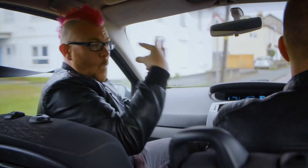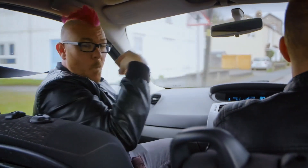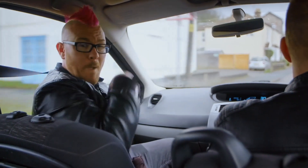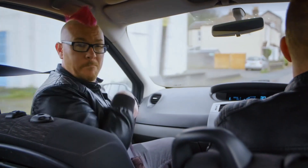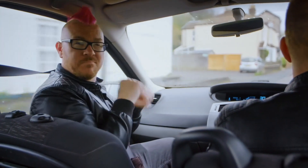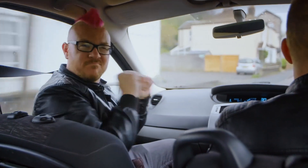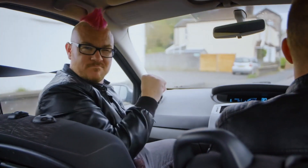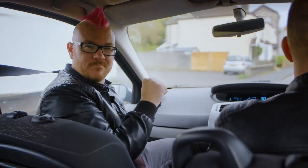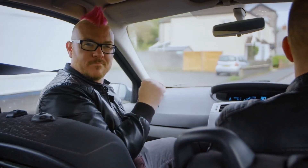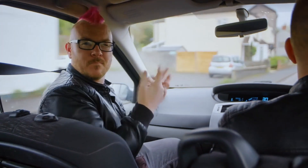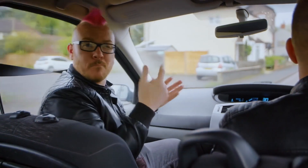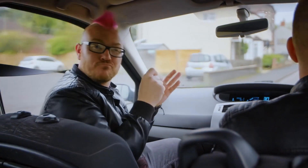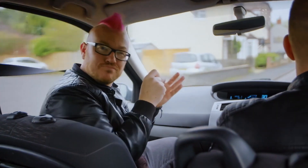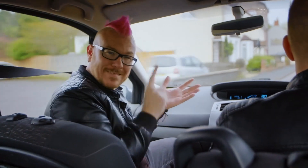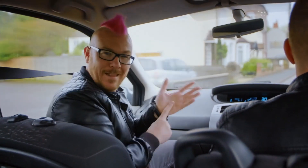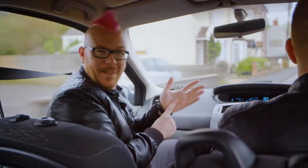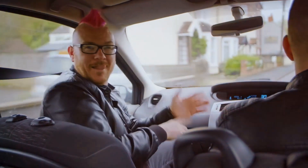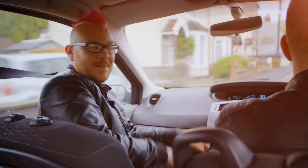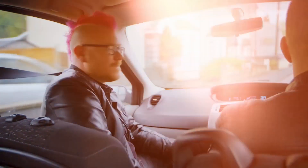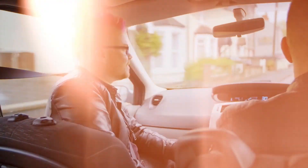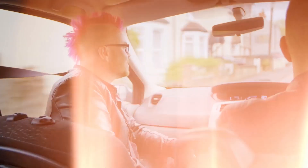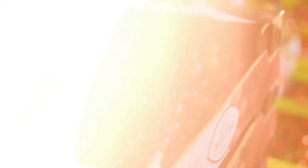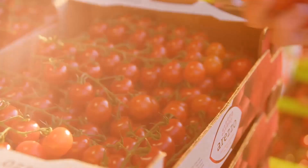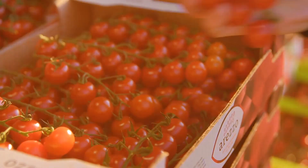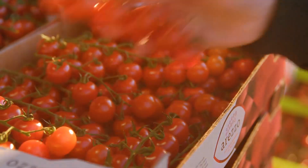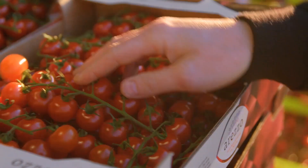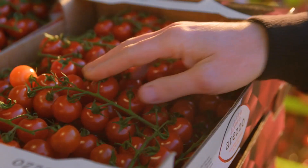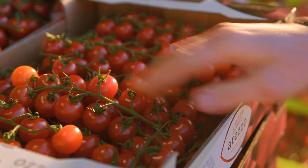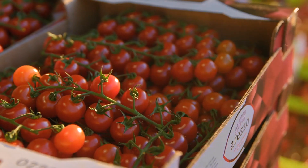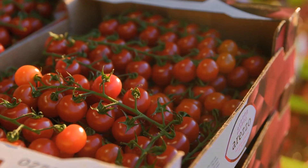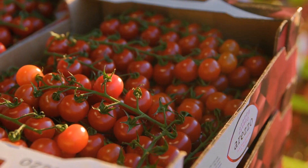all in. It's Bristol.